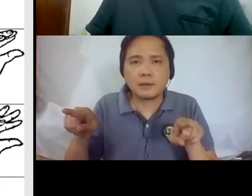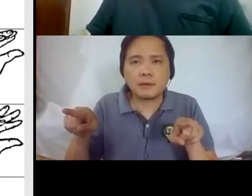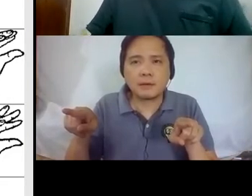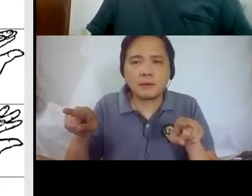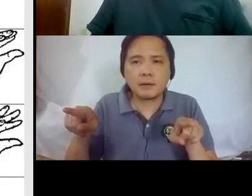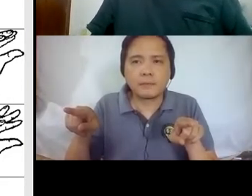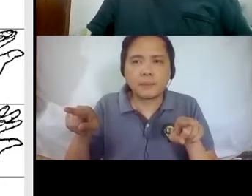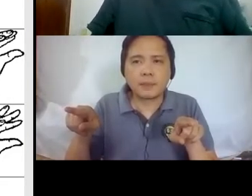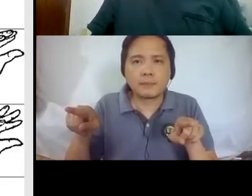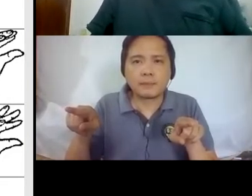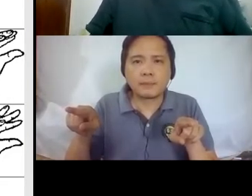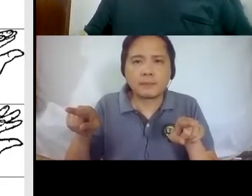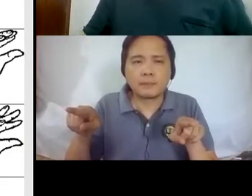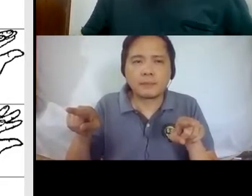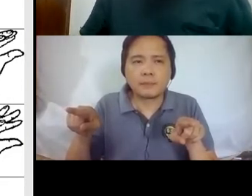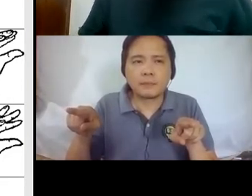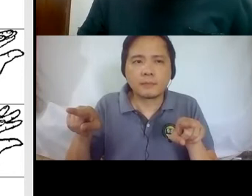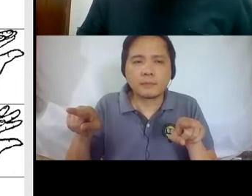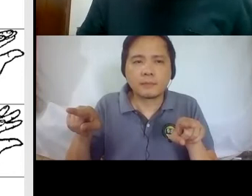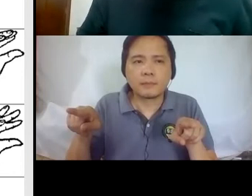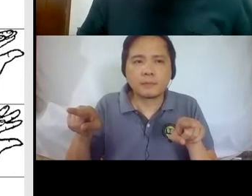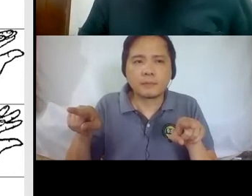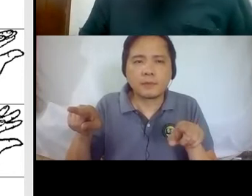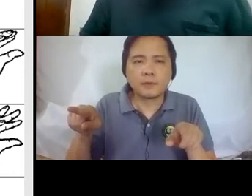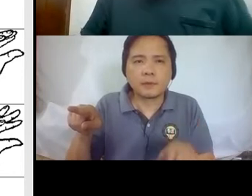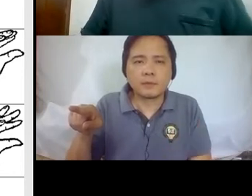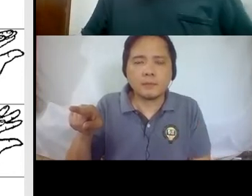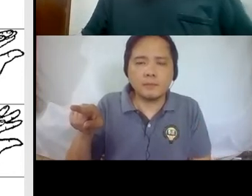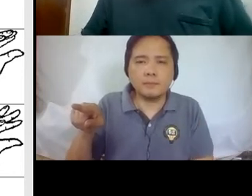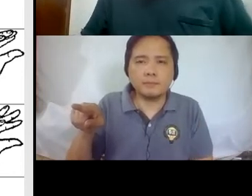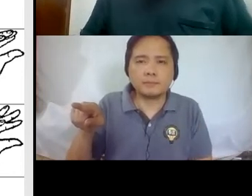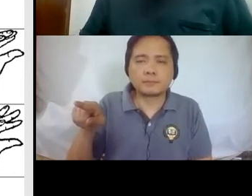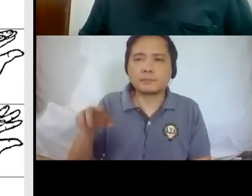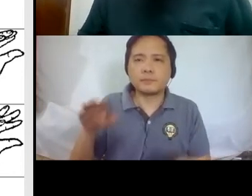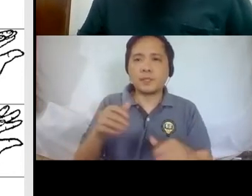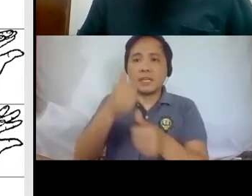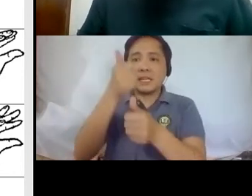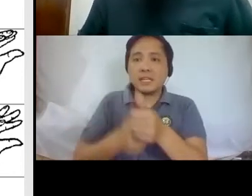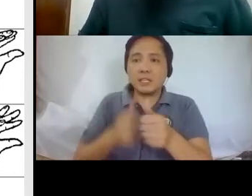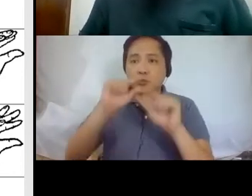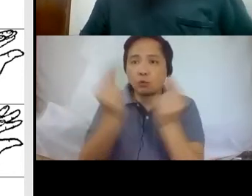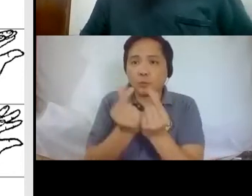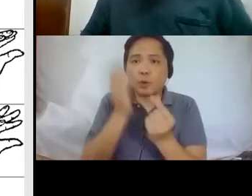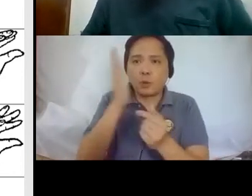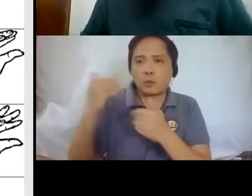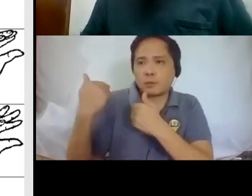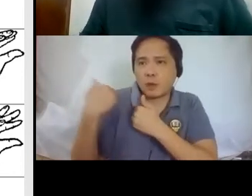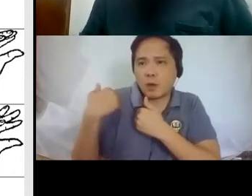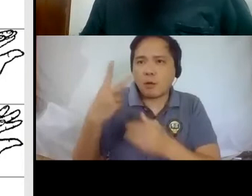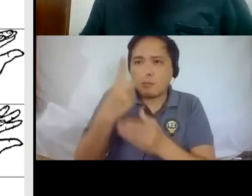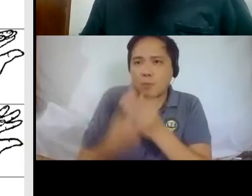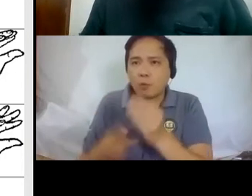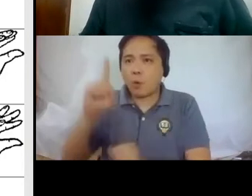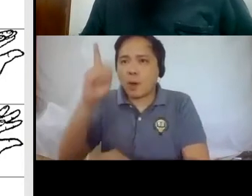to, each group to be responsible for both, because I want to make sure that when you're finished, you come up with the same